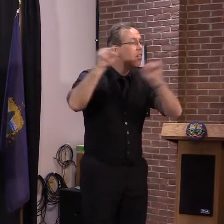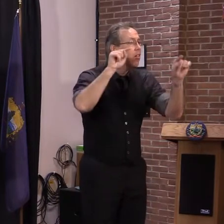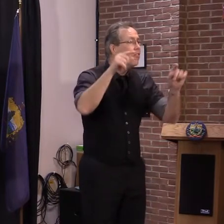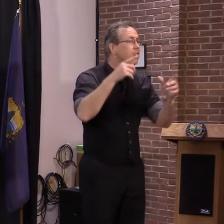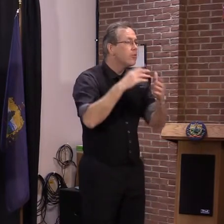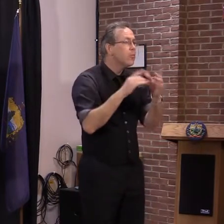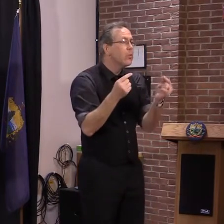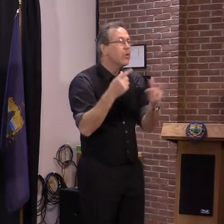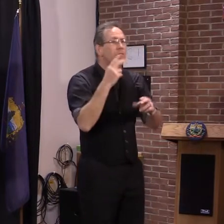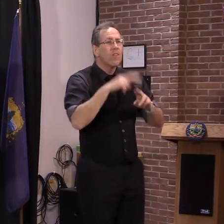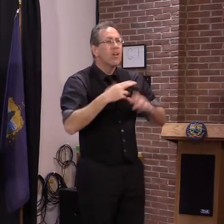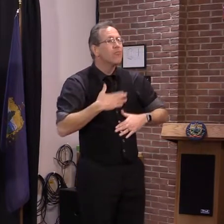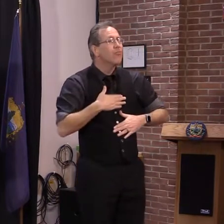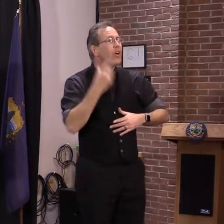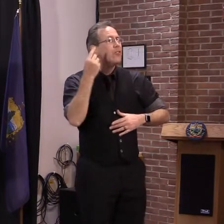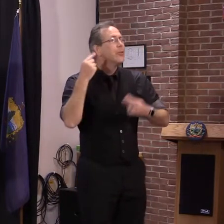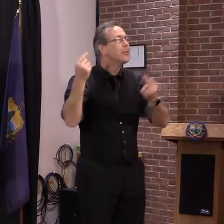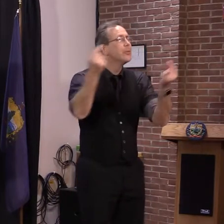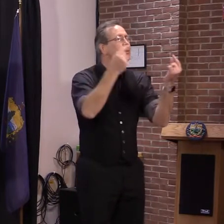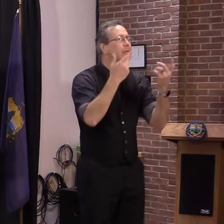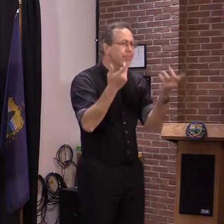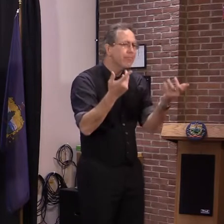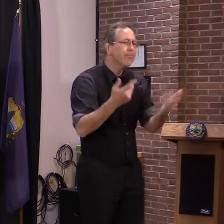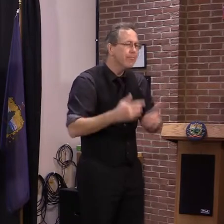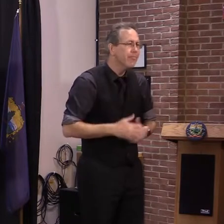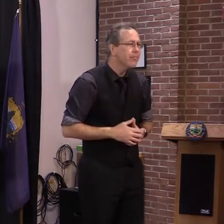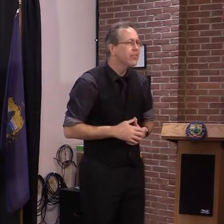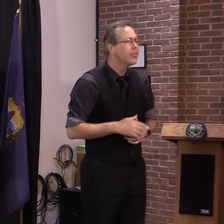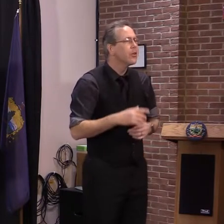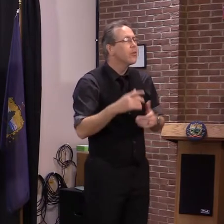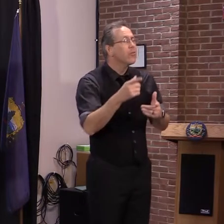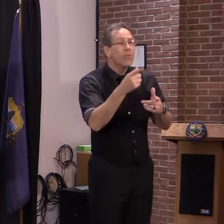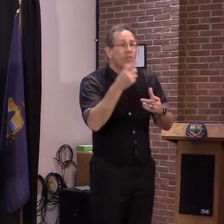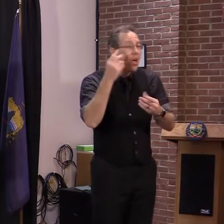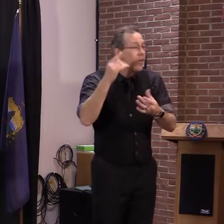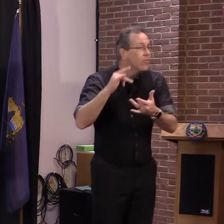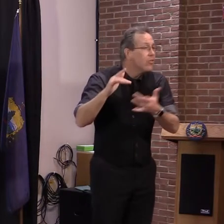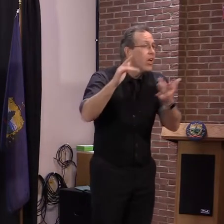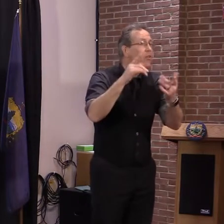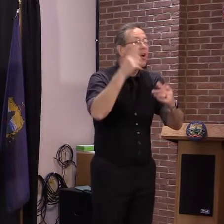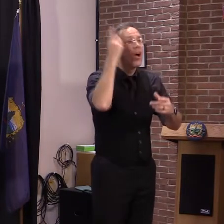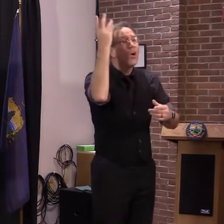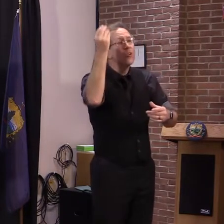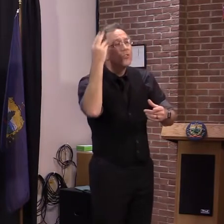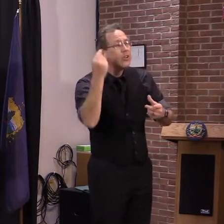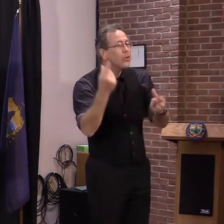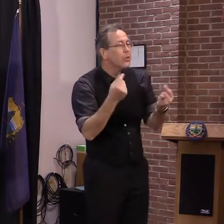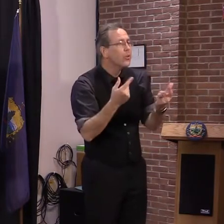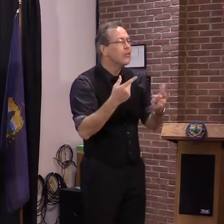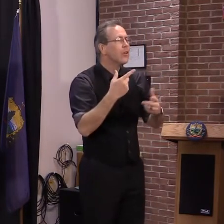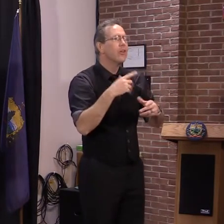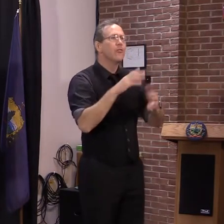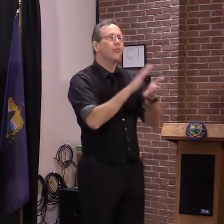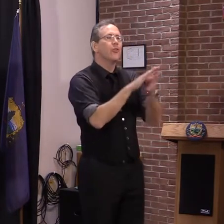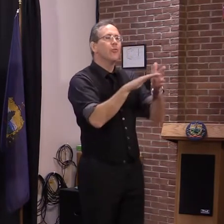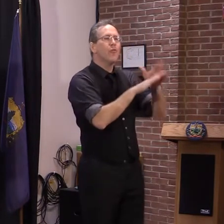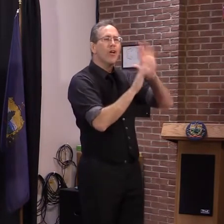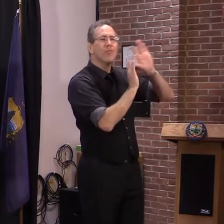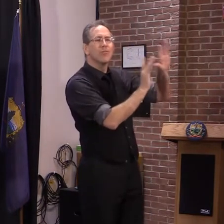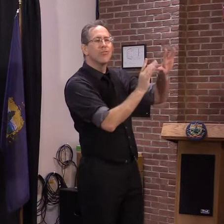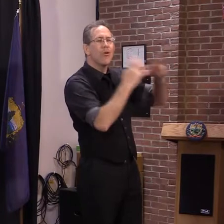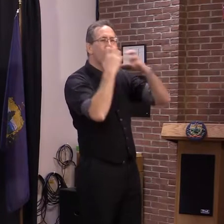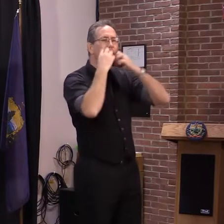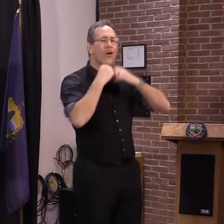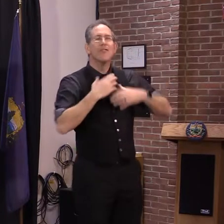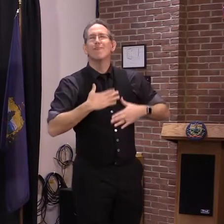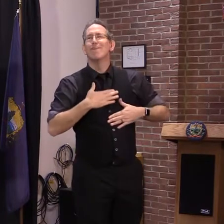state. Whether traveling or playing outside, many will experience a welcome break from being required to wear masks since they are not in